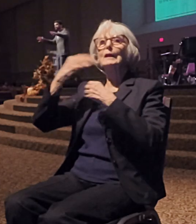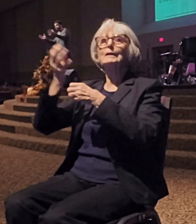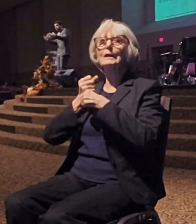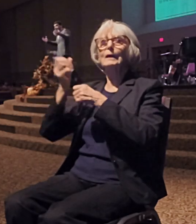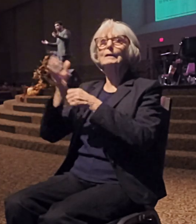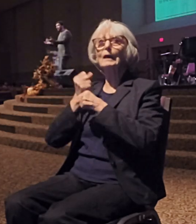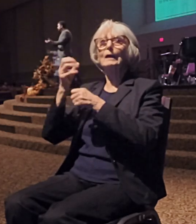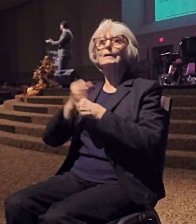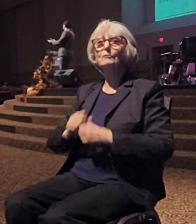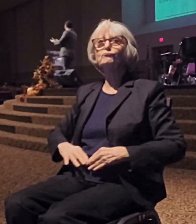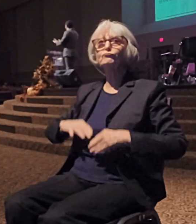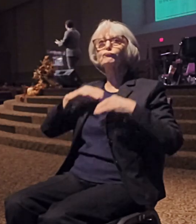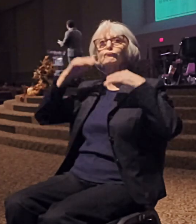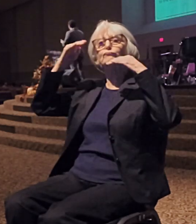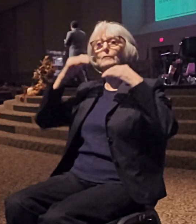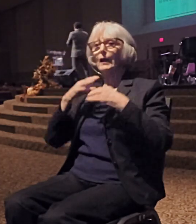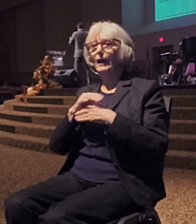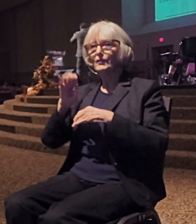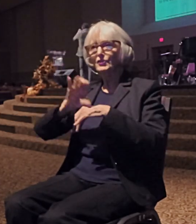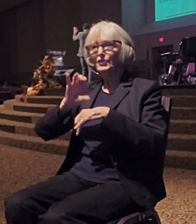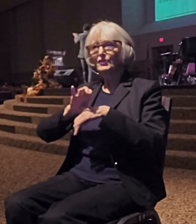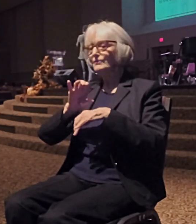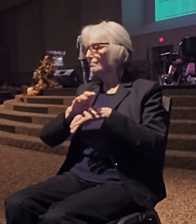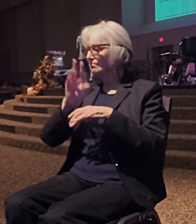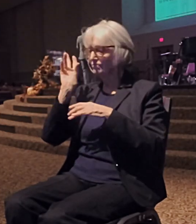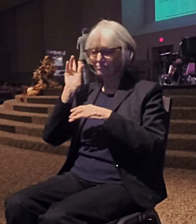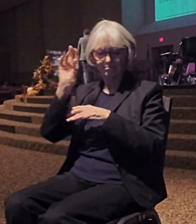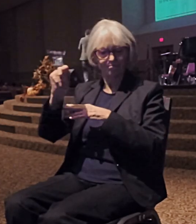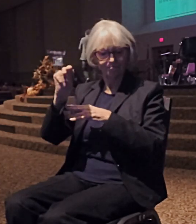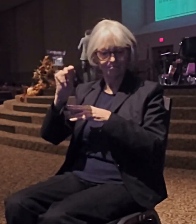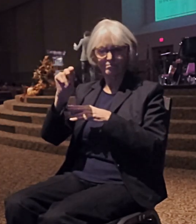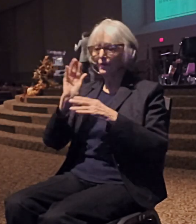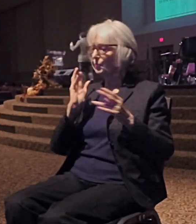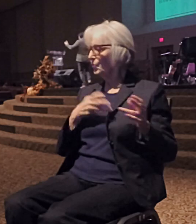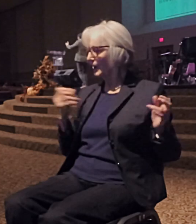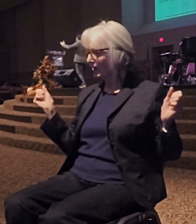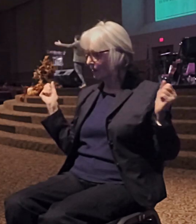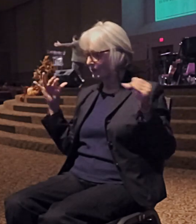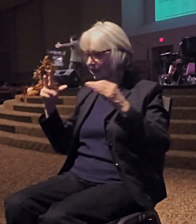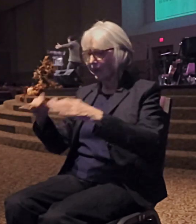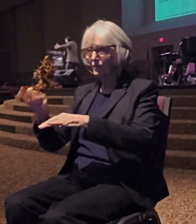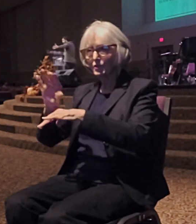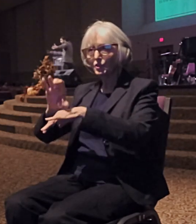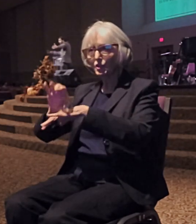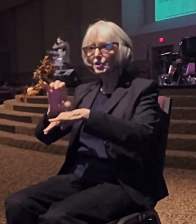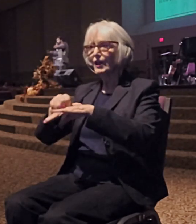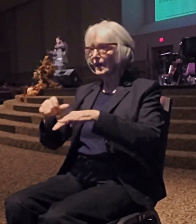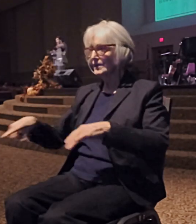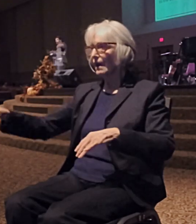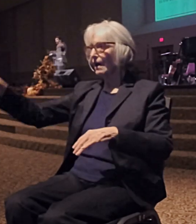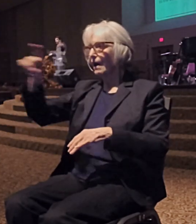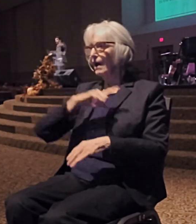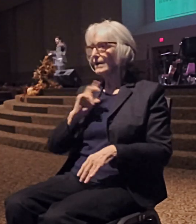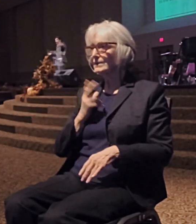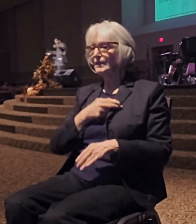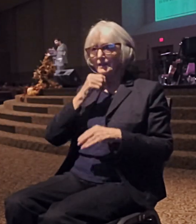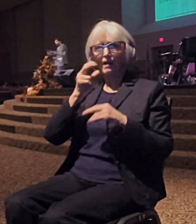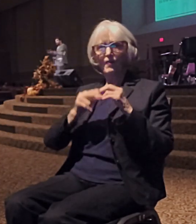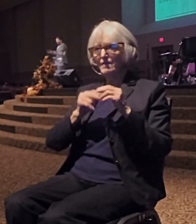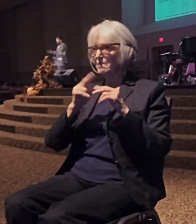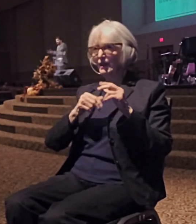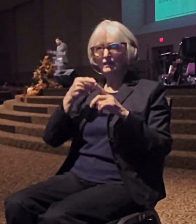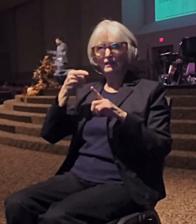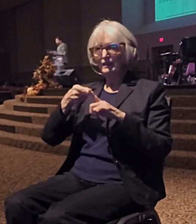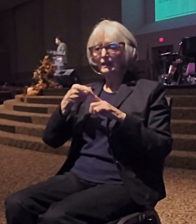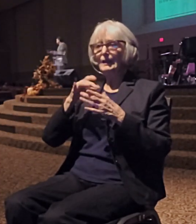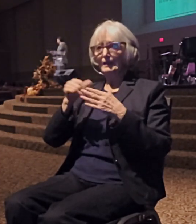it. Church is the place we come together. The church building is the place we come together. The church is really us. It's not a building. It's a